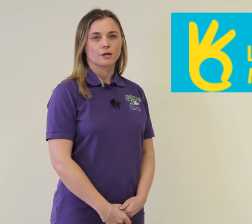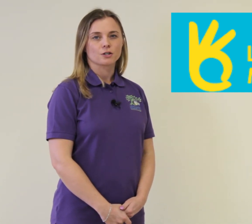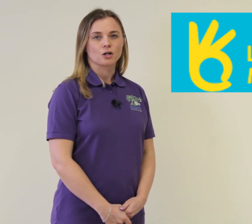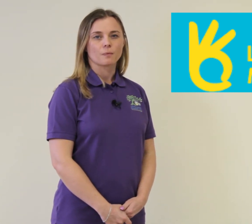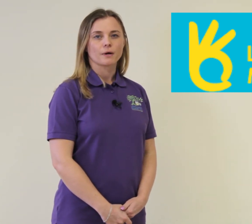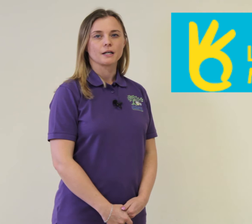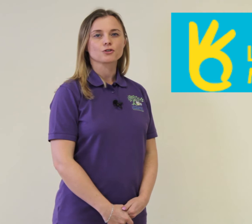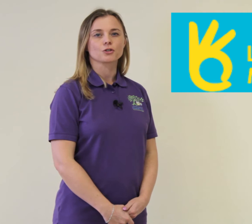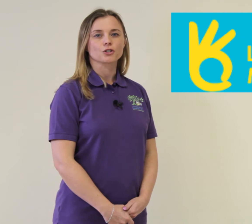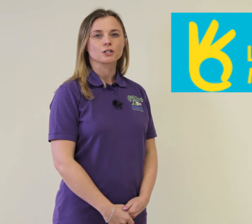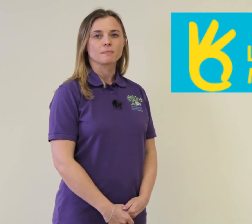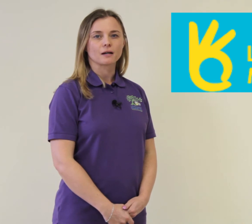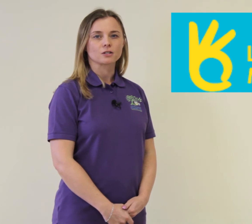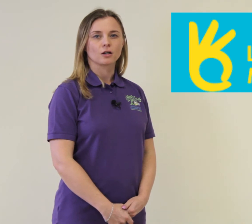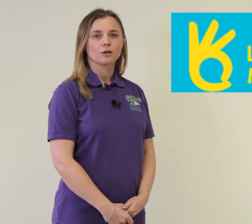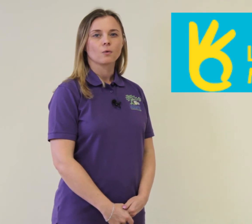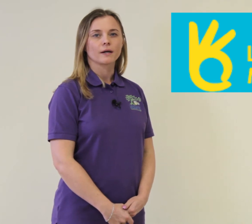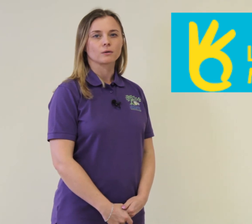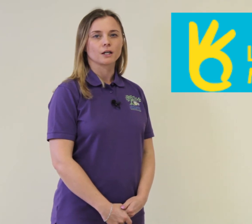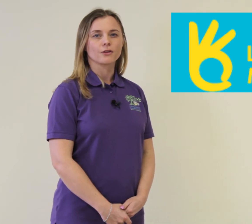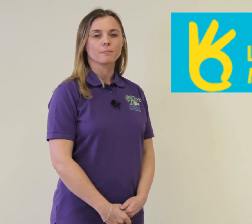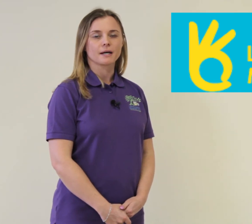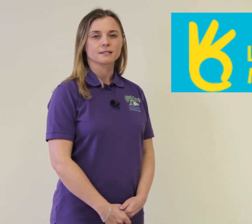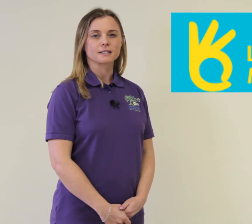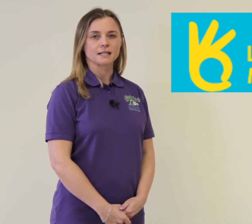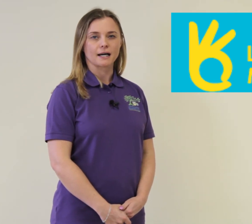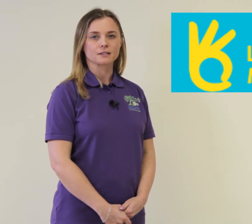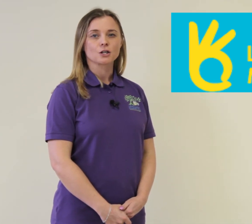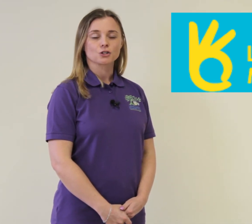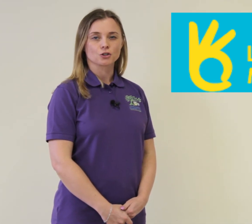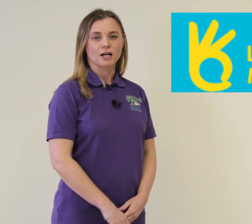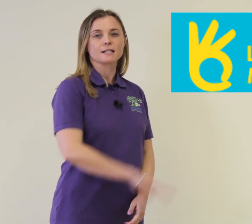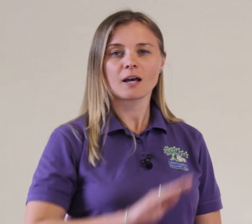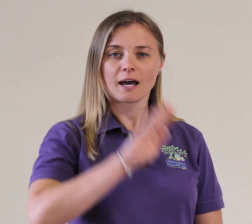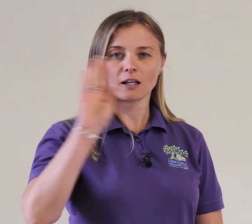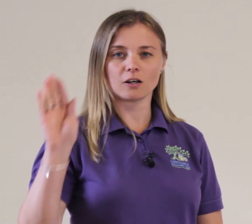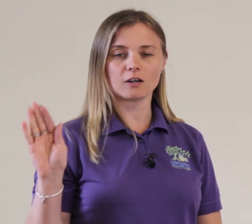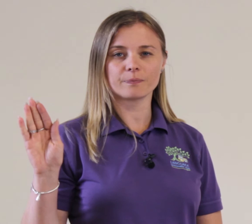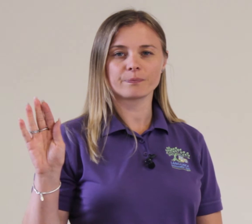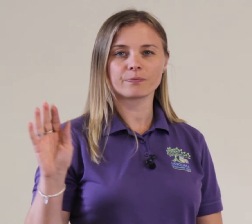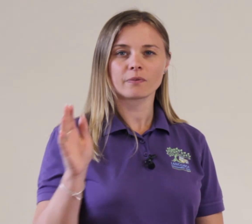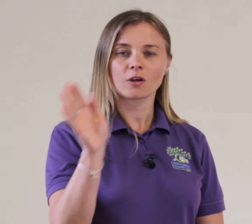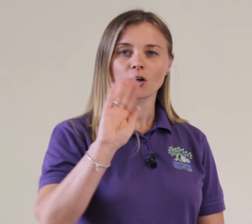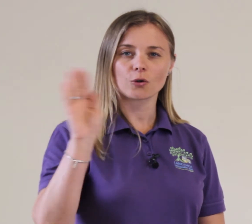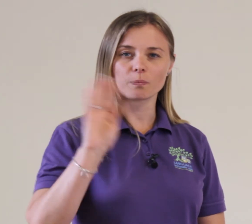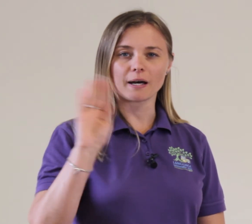workshop, an introduction to Makaton where you learn the basic signs such as hello, goodbye